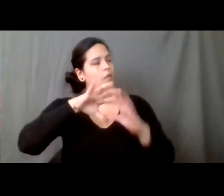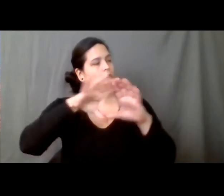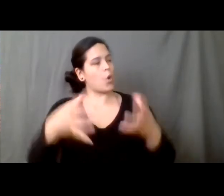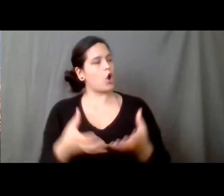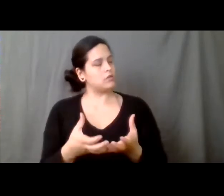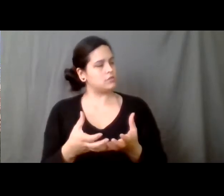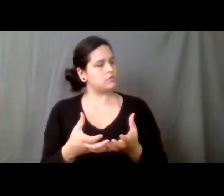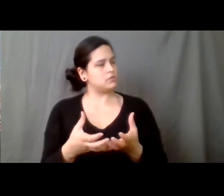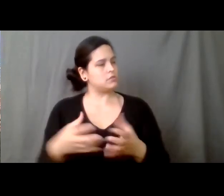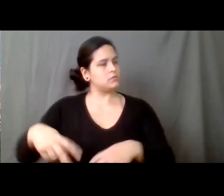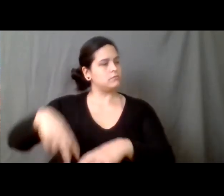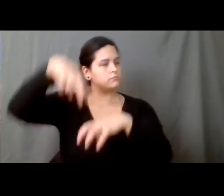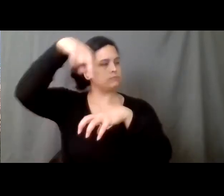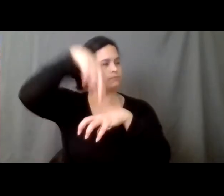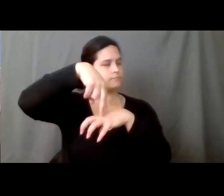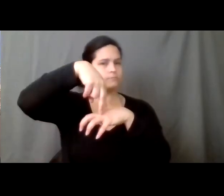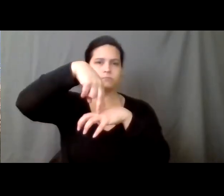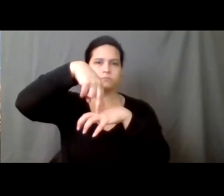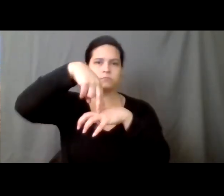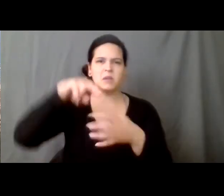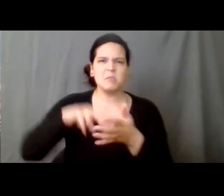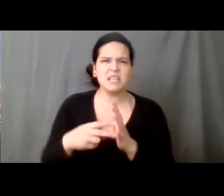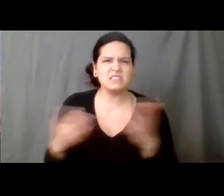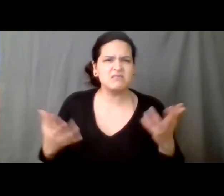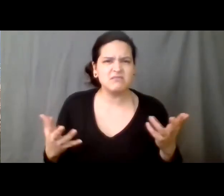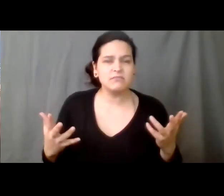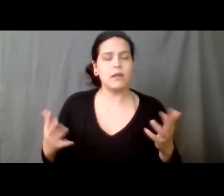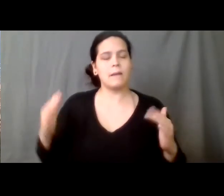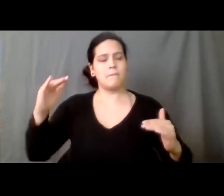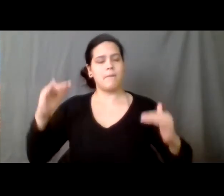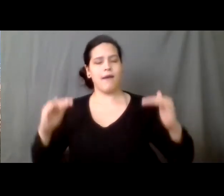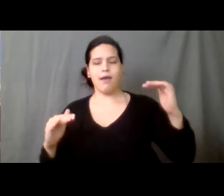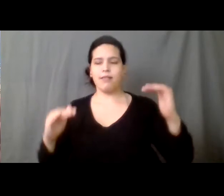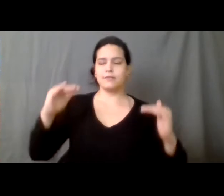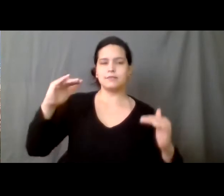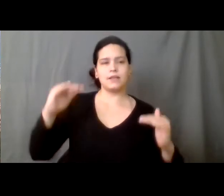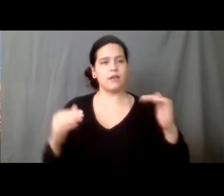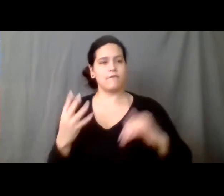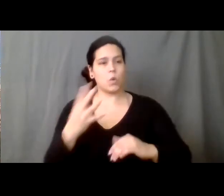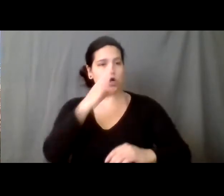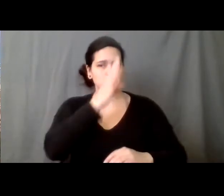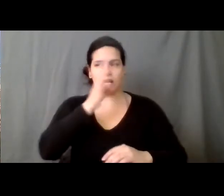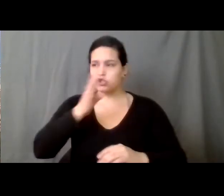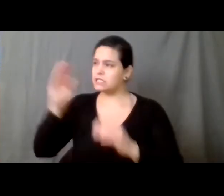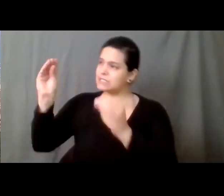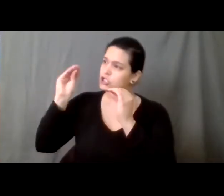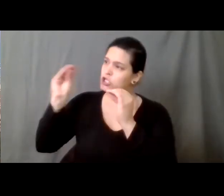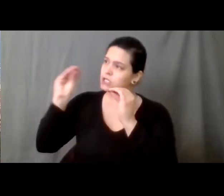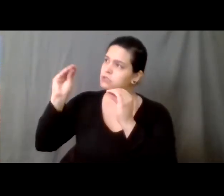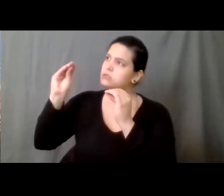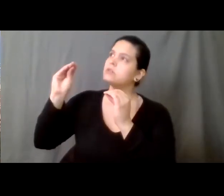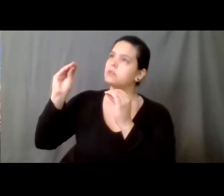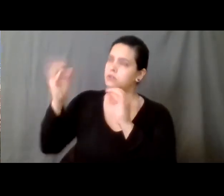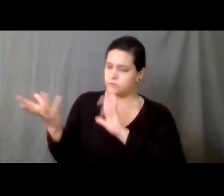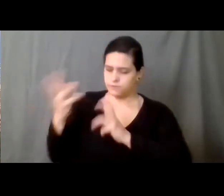Standing in the middle of the world to me means that we're balancing all of those four direction teachings coming together to